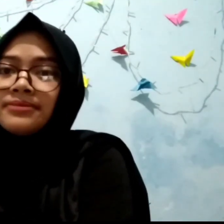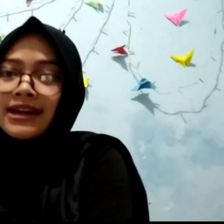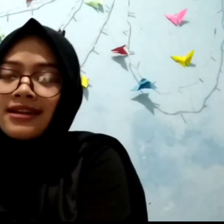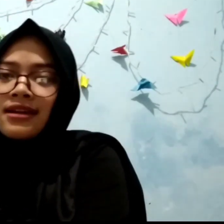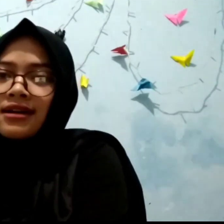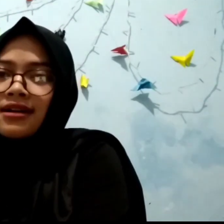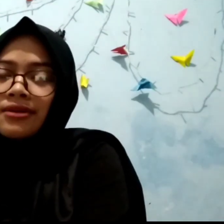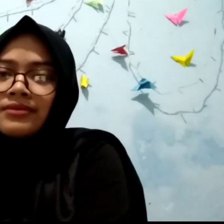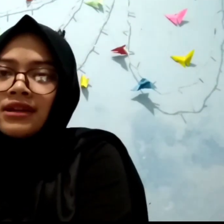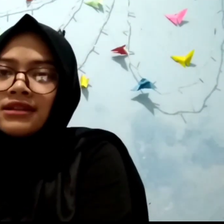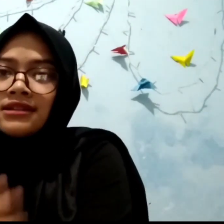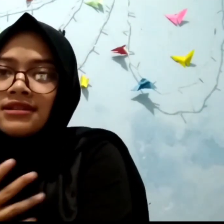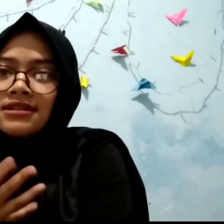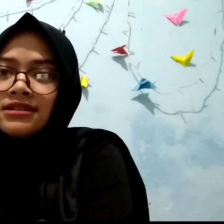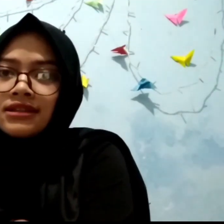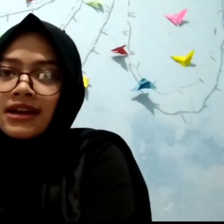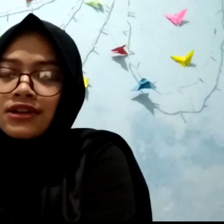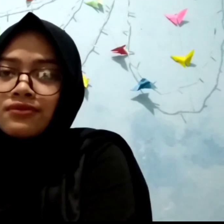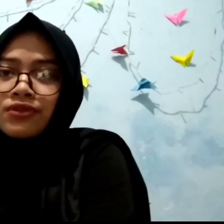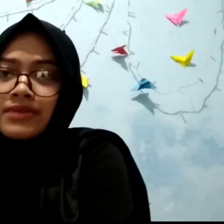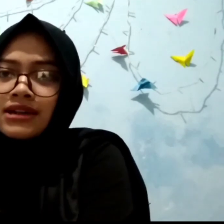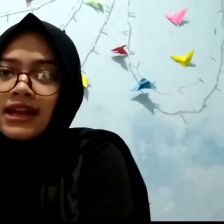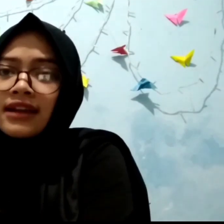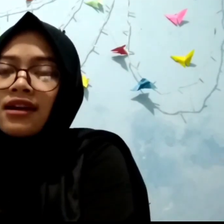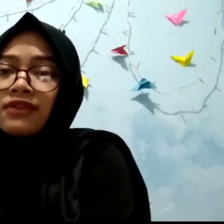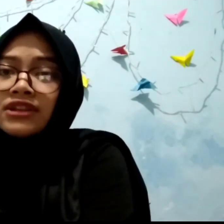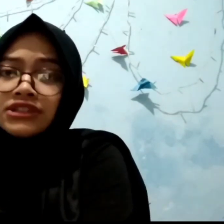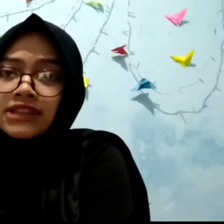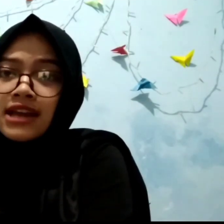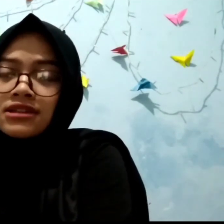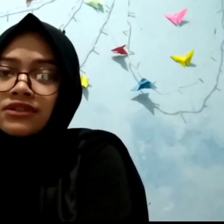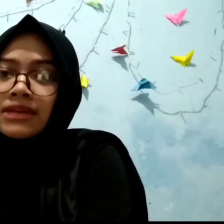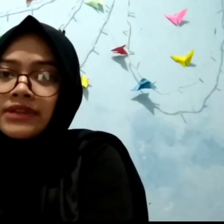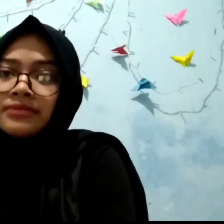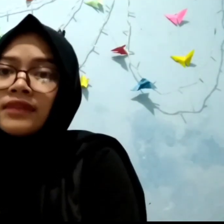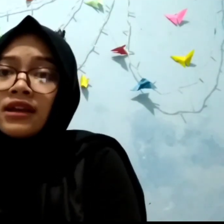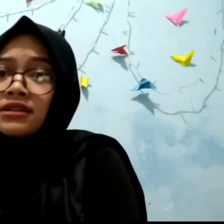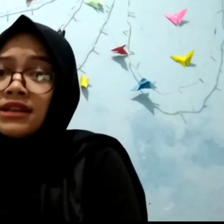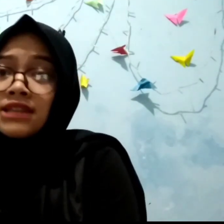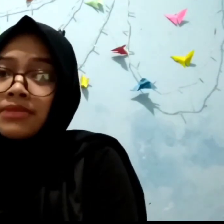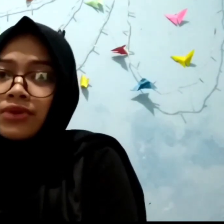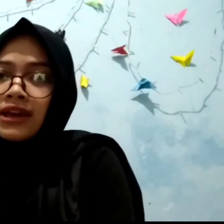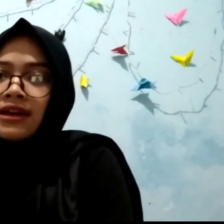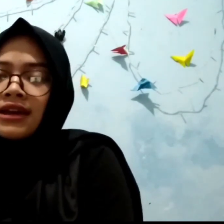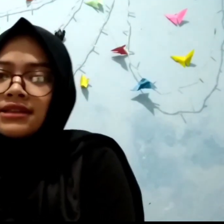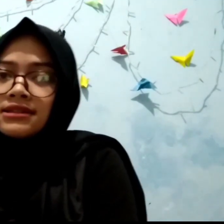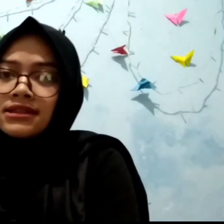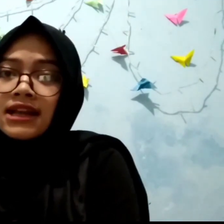by this kind of movement like finger signs or something. In simple way, sign